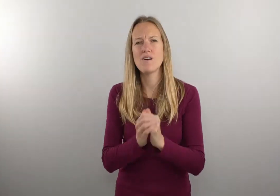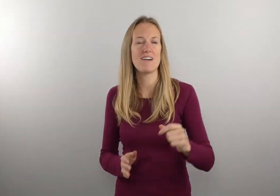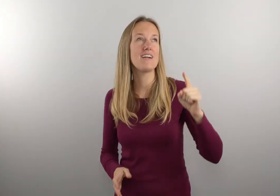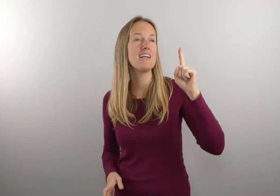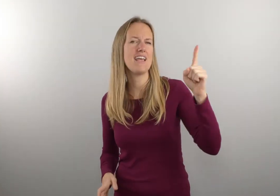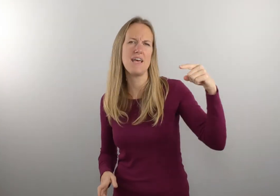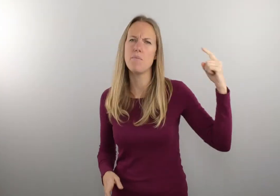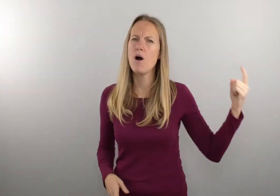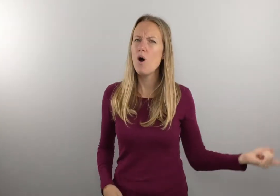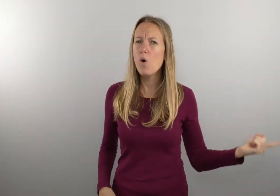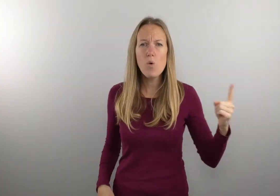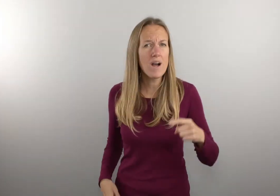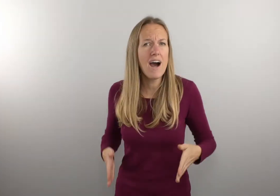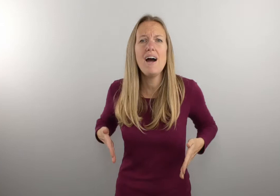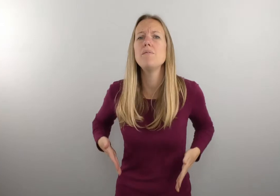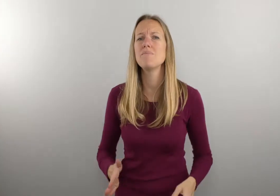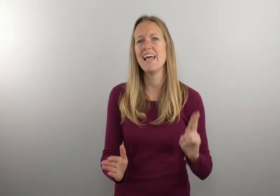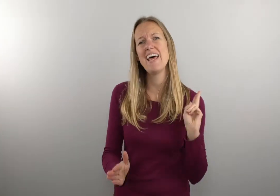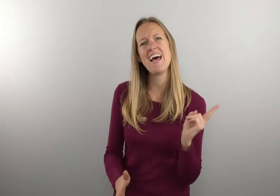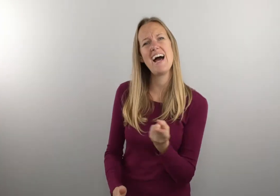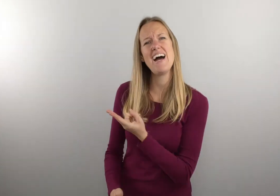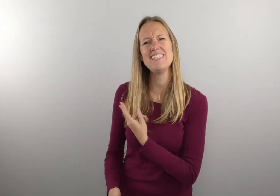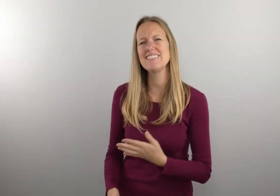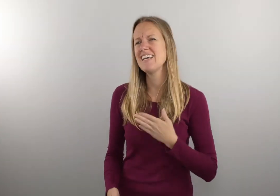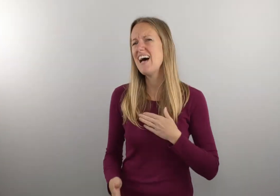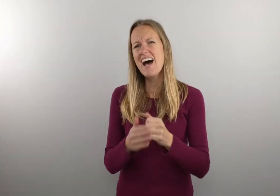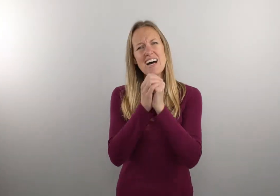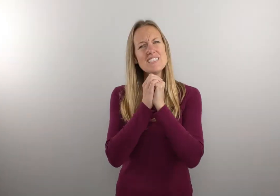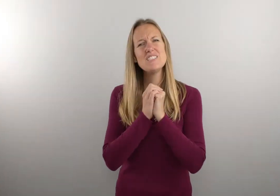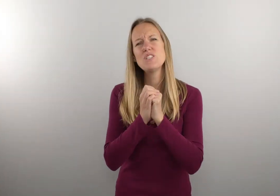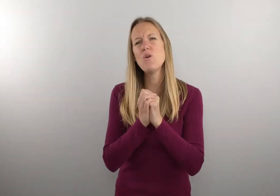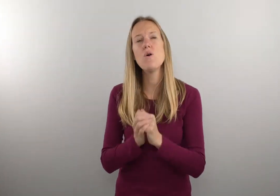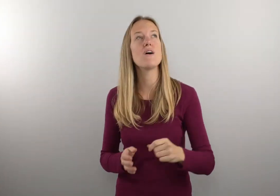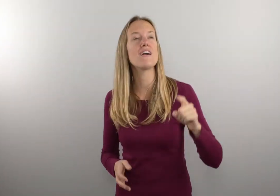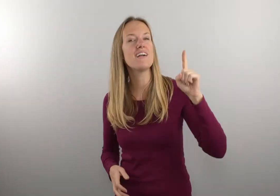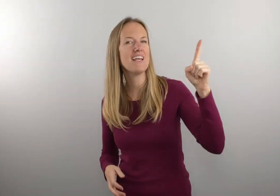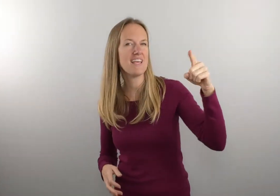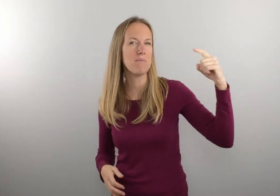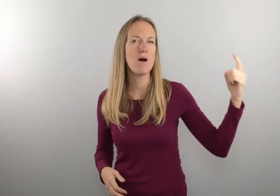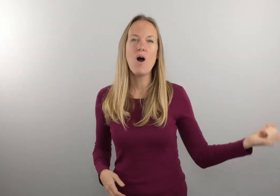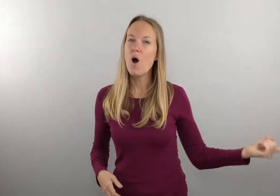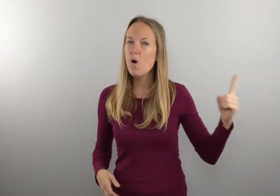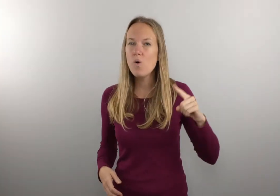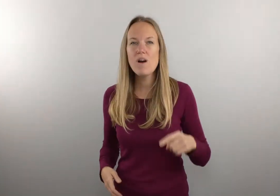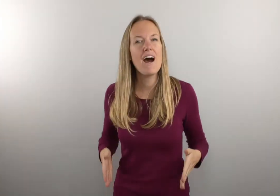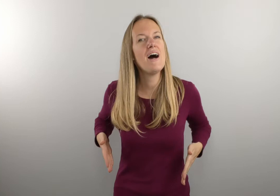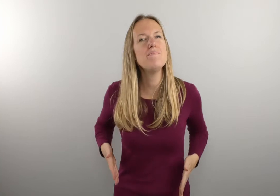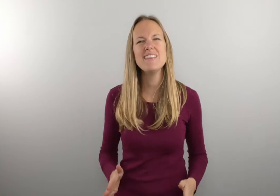adore him. O come, let us adore him. O come,